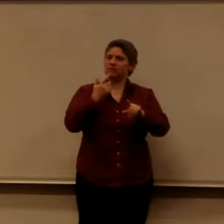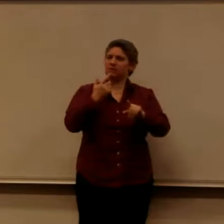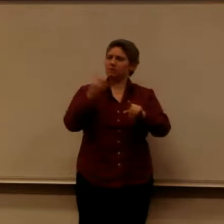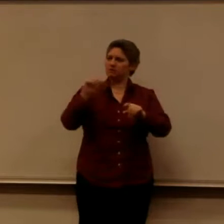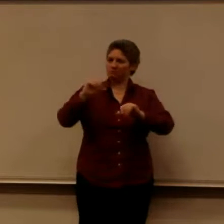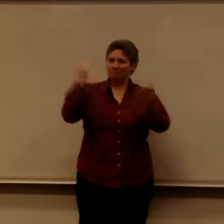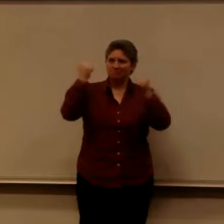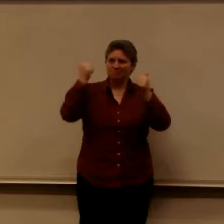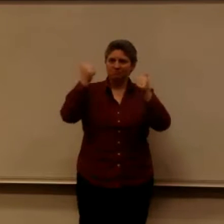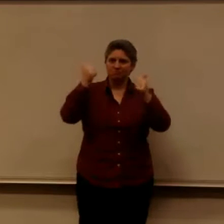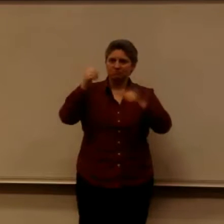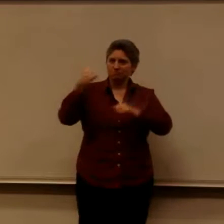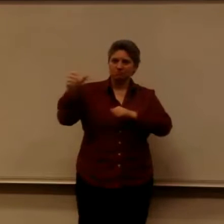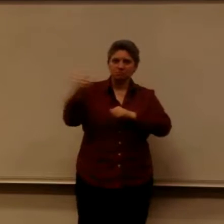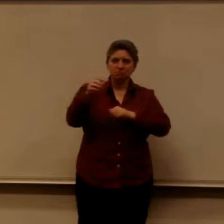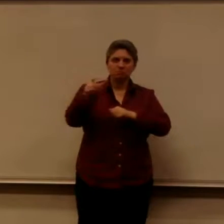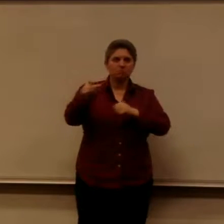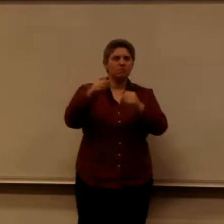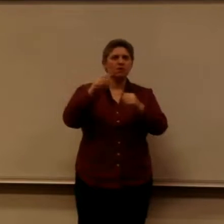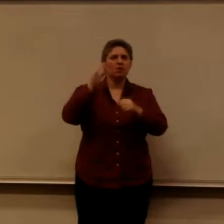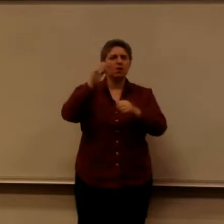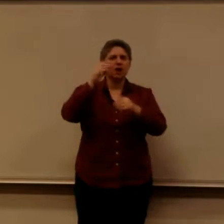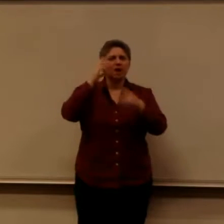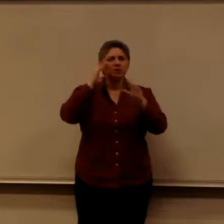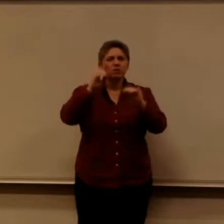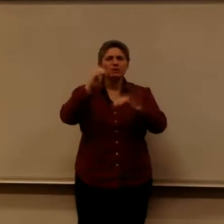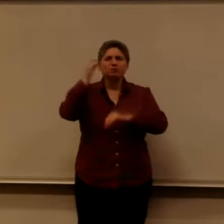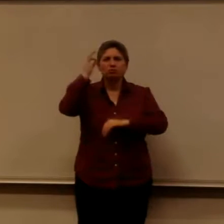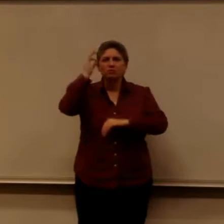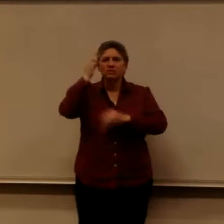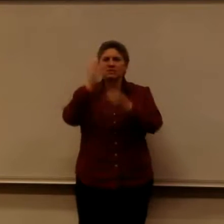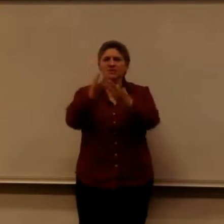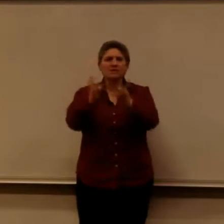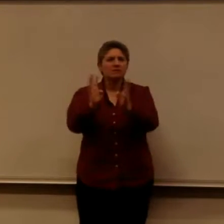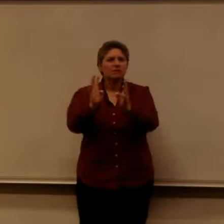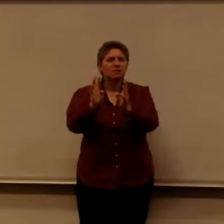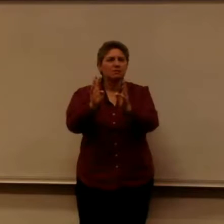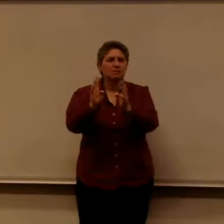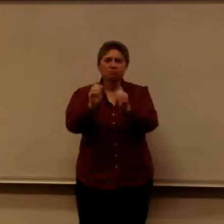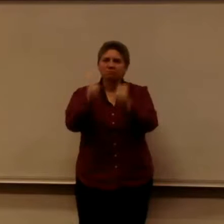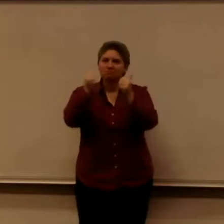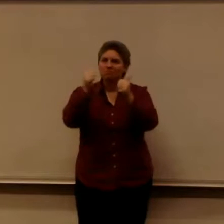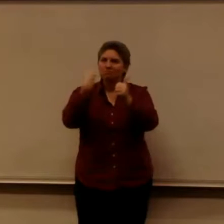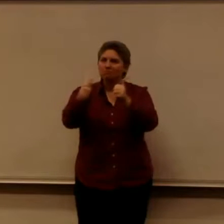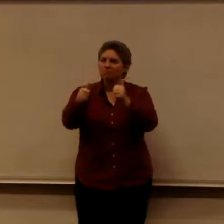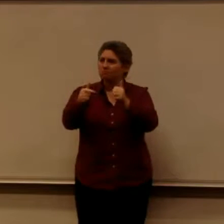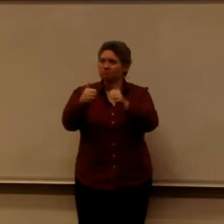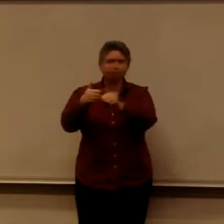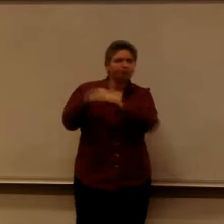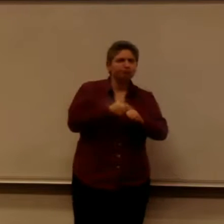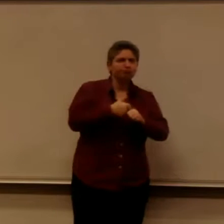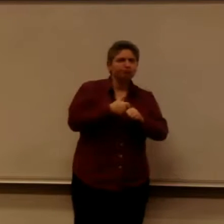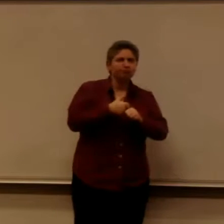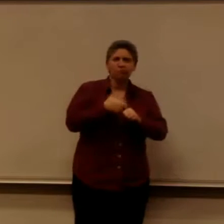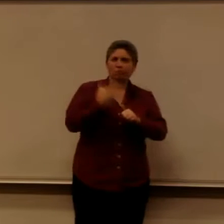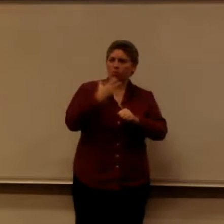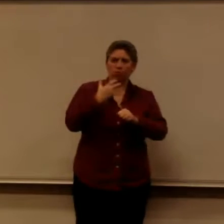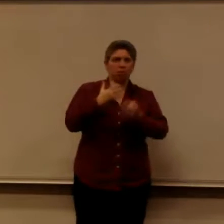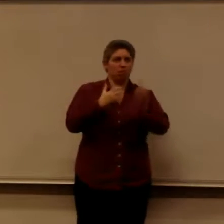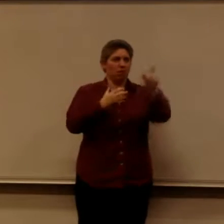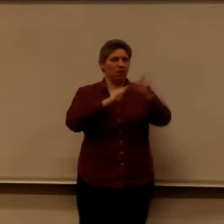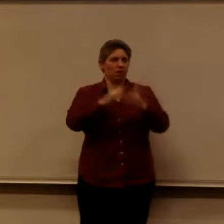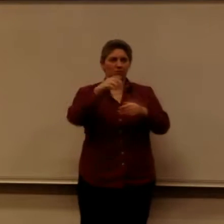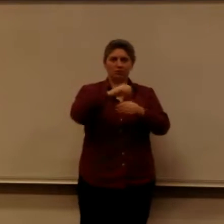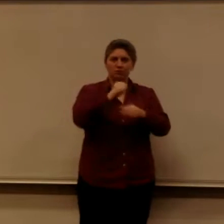almost like we didn't need to have that. We were still able to achieve these things without all of that. And the Education and Culture Committee at stage 2